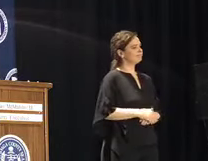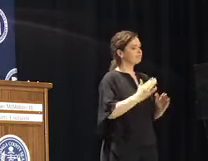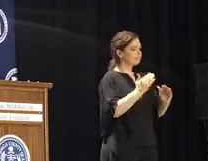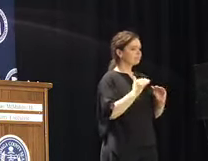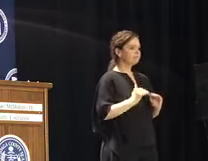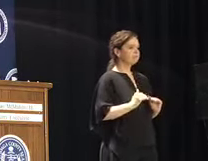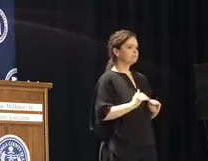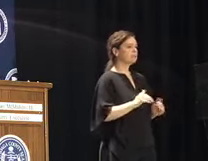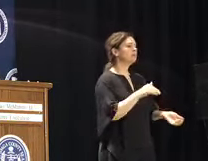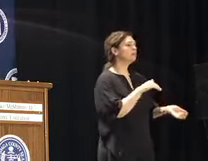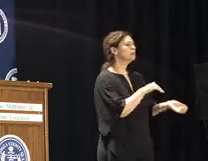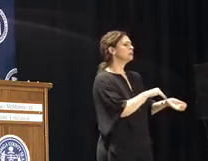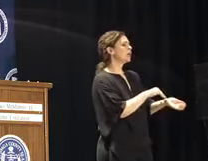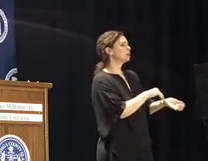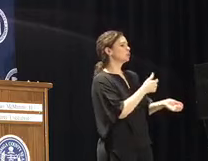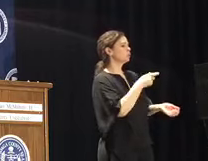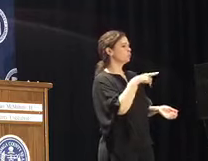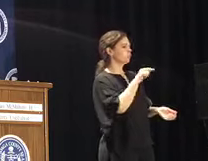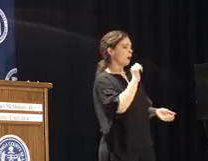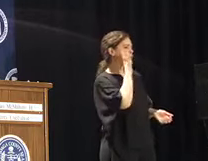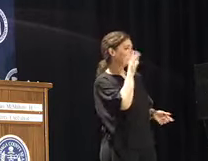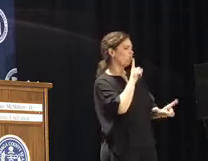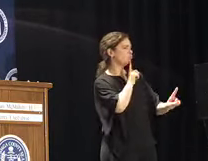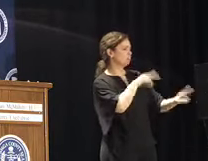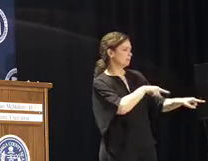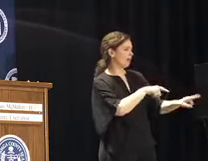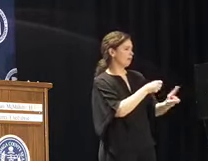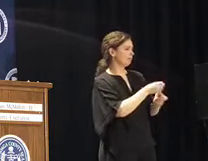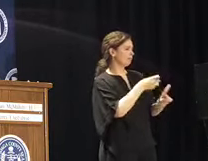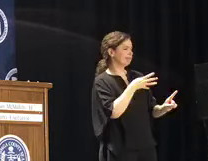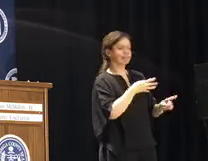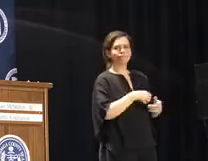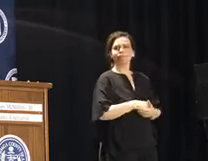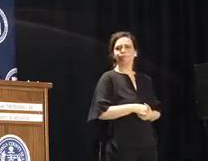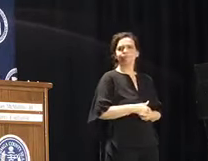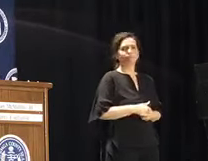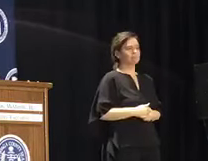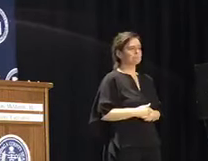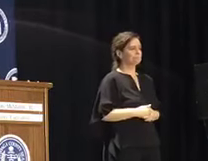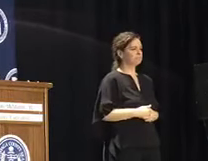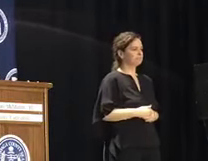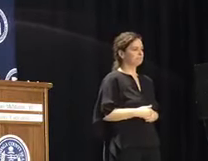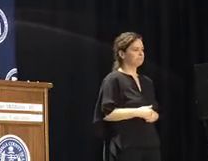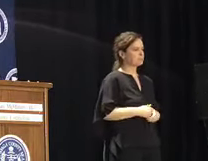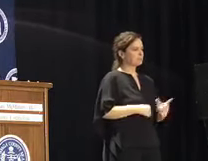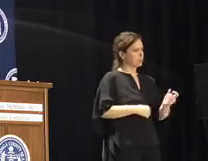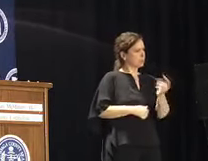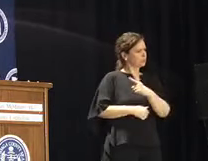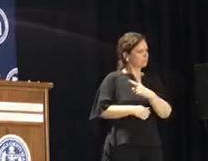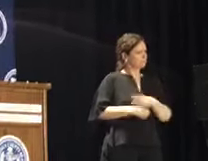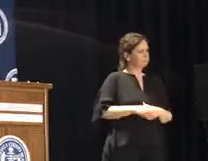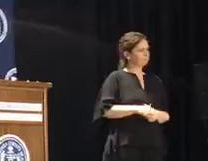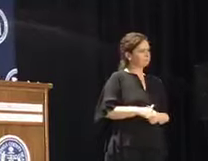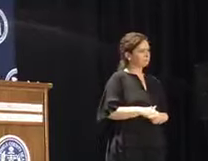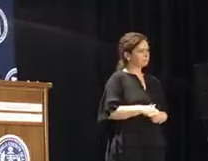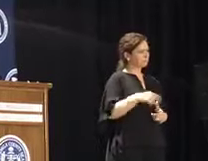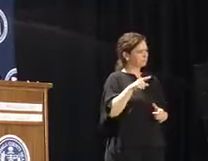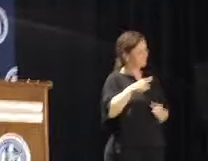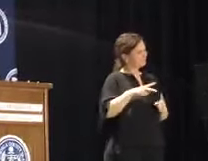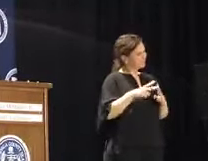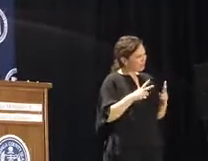In some ways, this number, this spike in cases, is an emotional setback. But because it takes sometimes days to